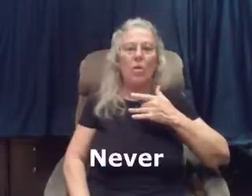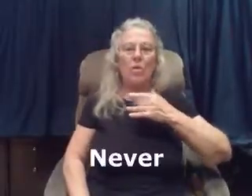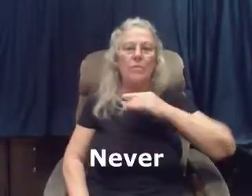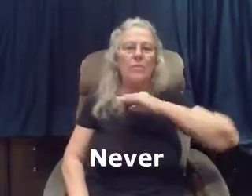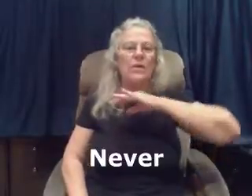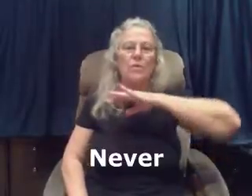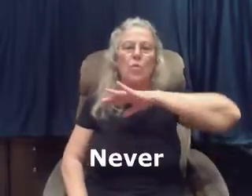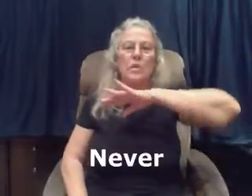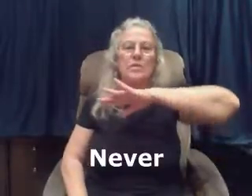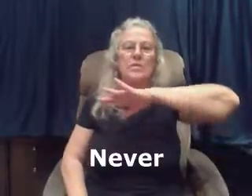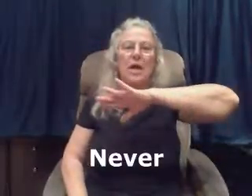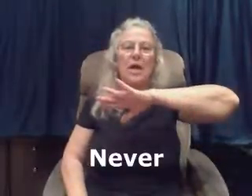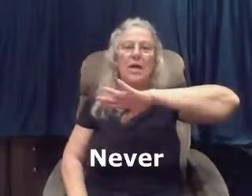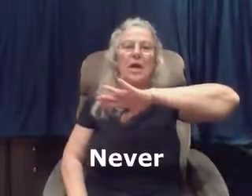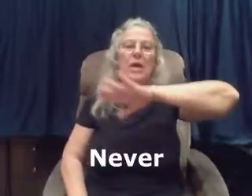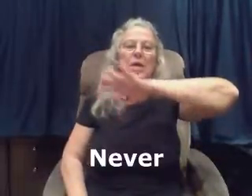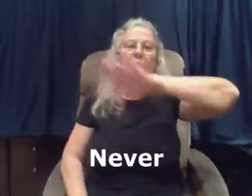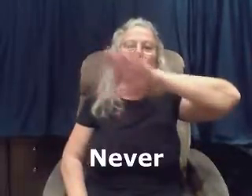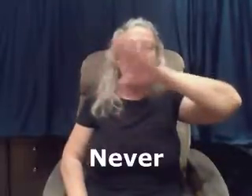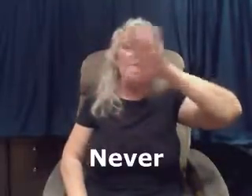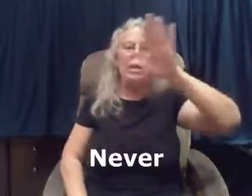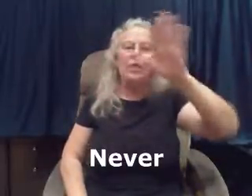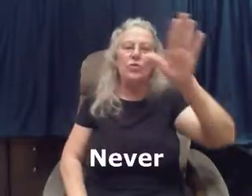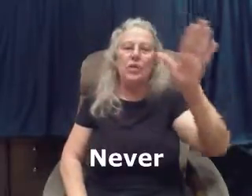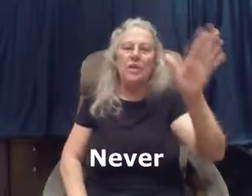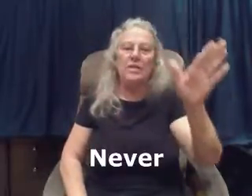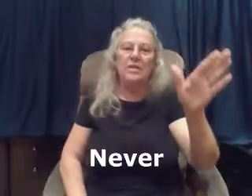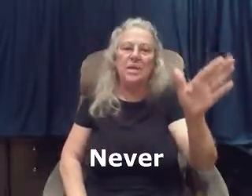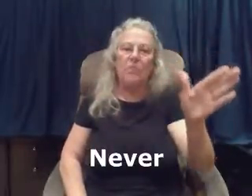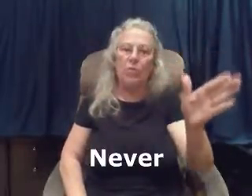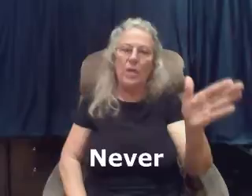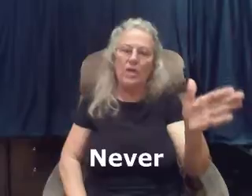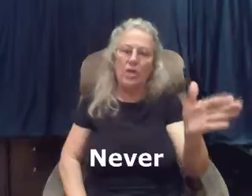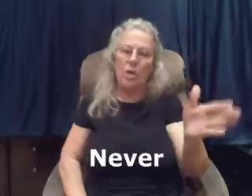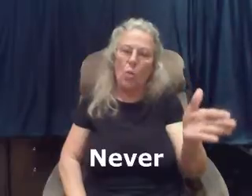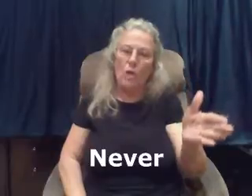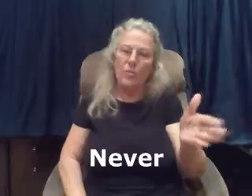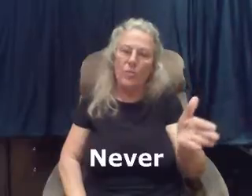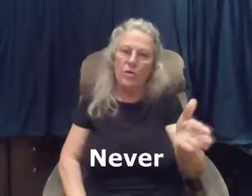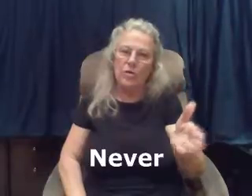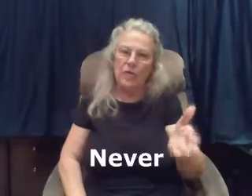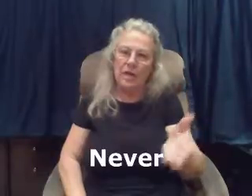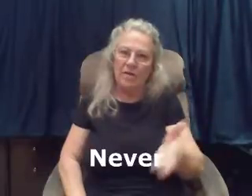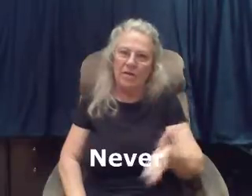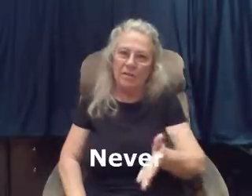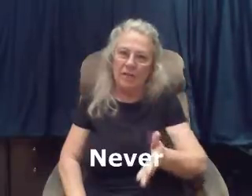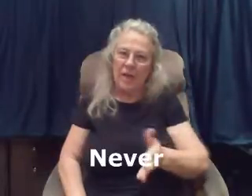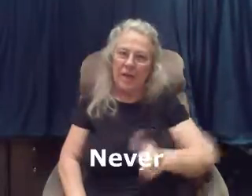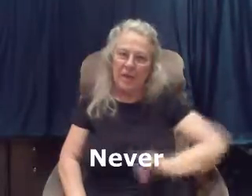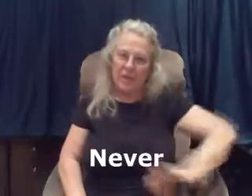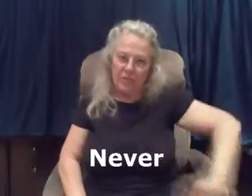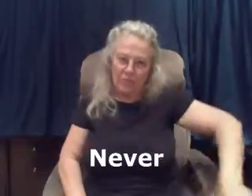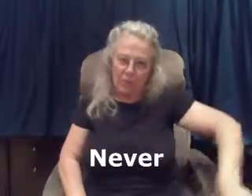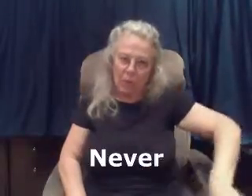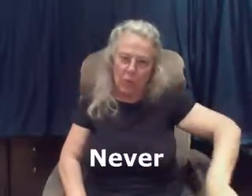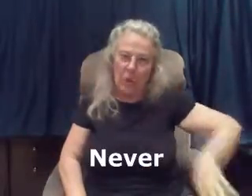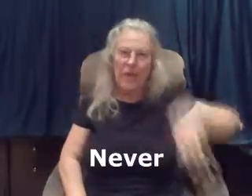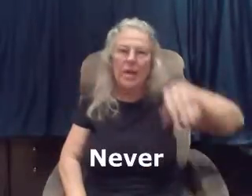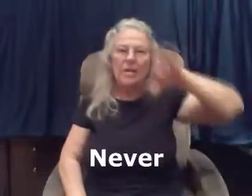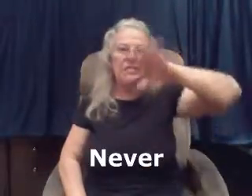Nevermore is one side. Bring it into a C formation away from yourself and then throw it away. It's